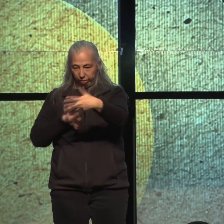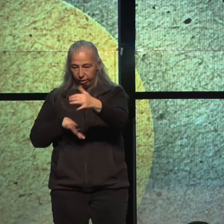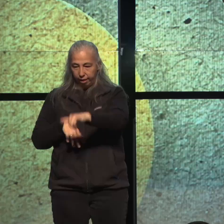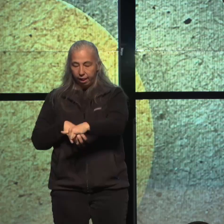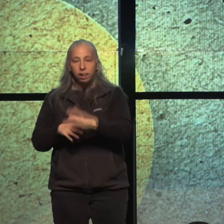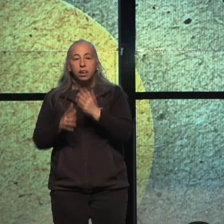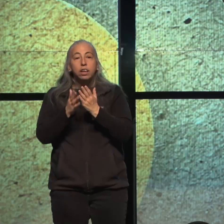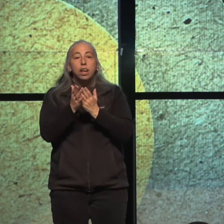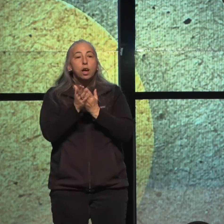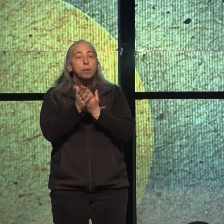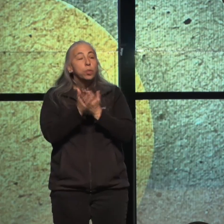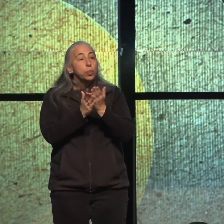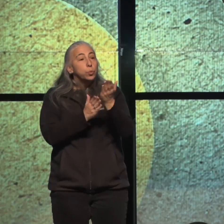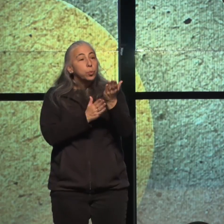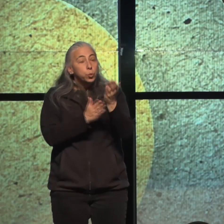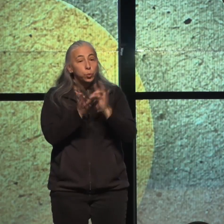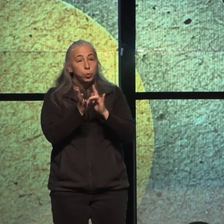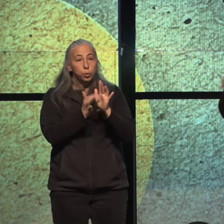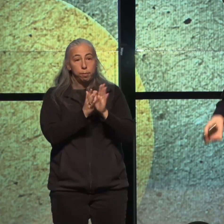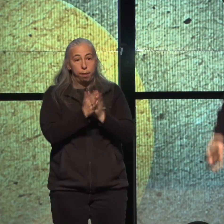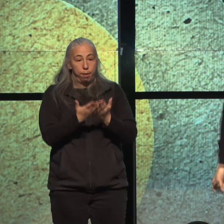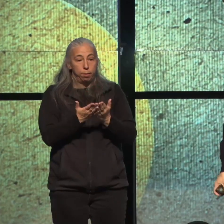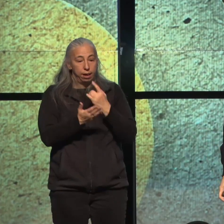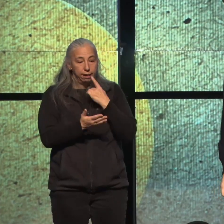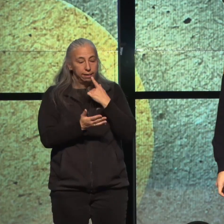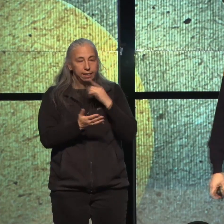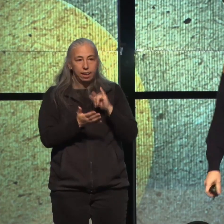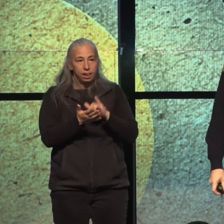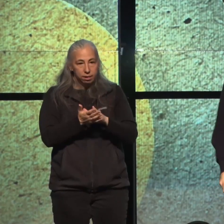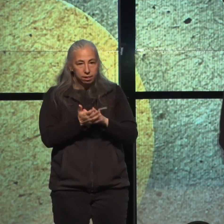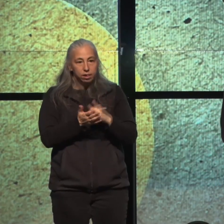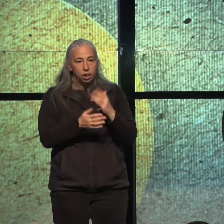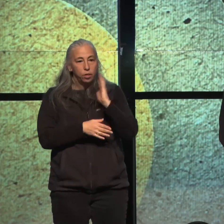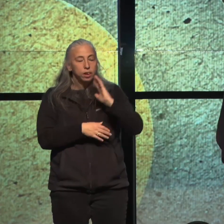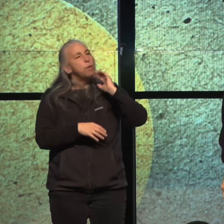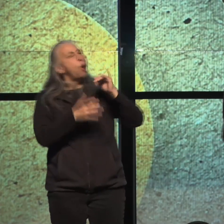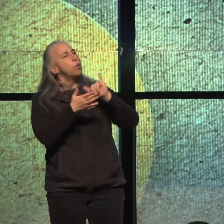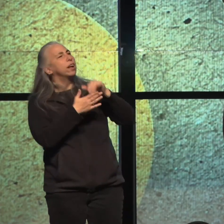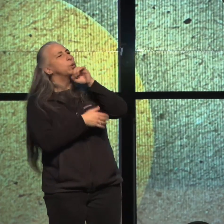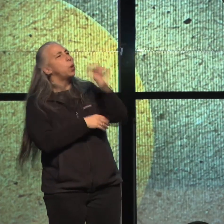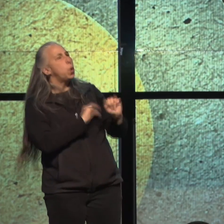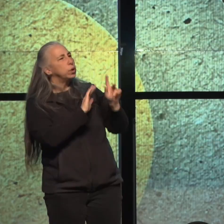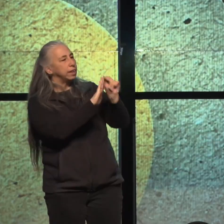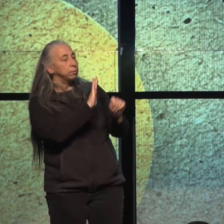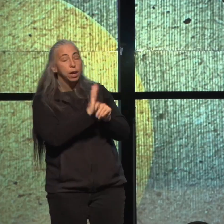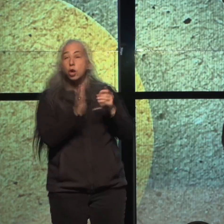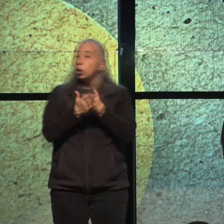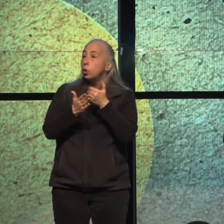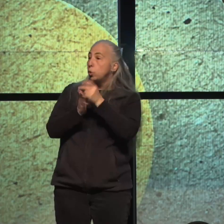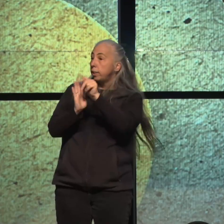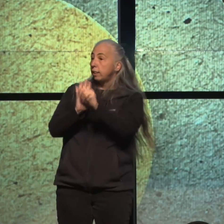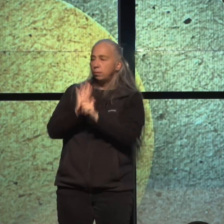of our texts, of our sacred texts. And it's not just, I know some of you are like, oh, that's Old Testament. In the New Testament, everything's perfect. Ha!